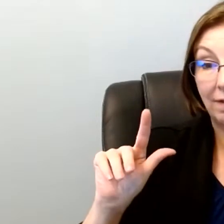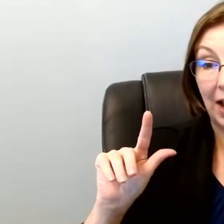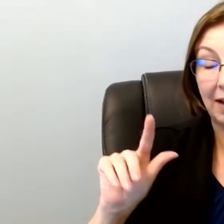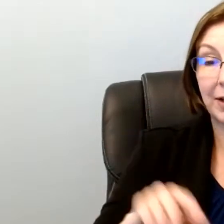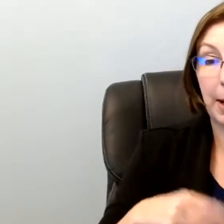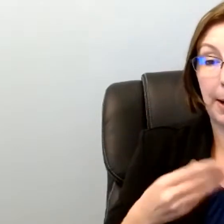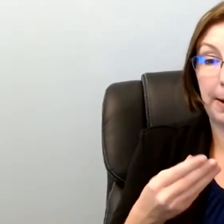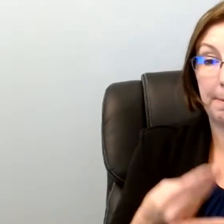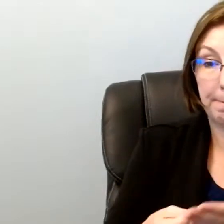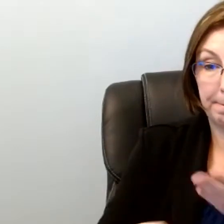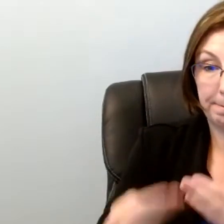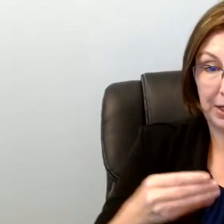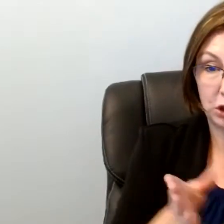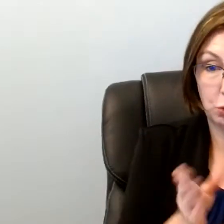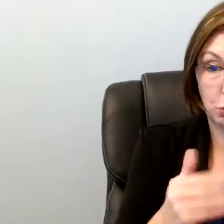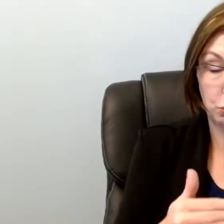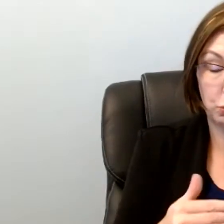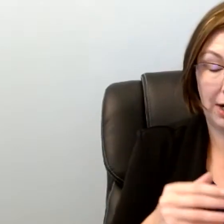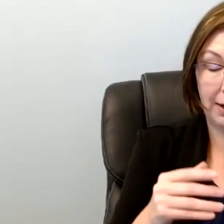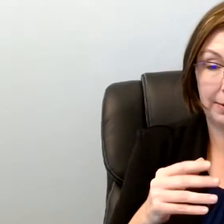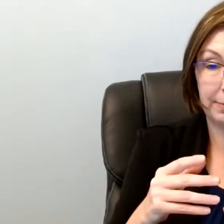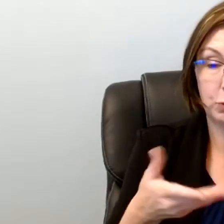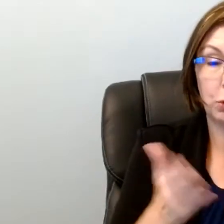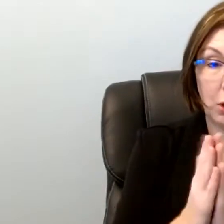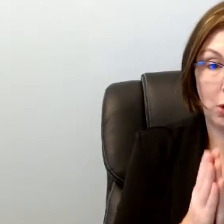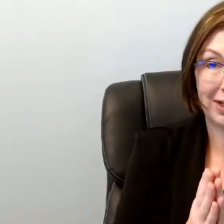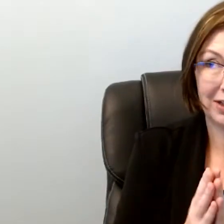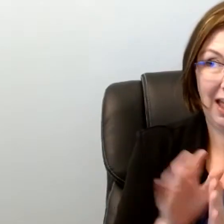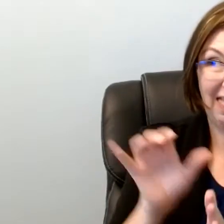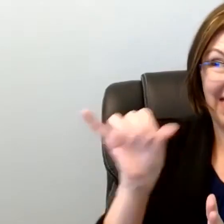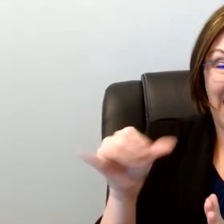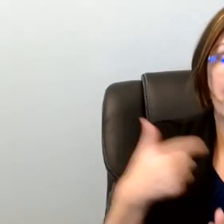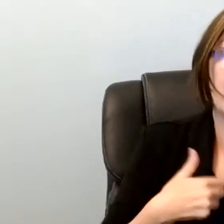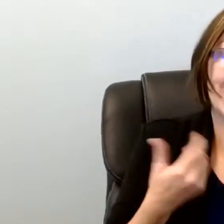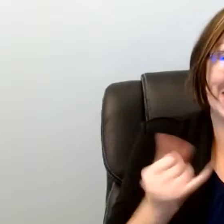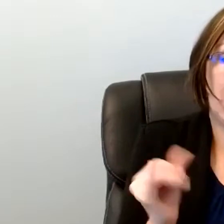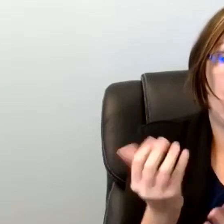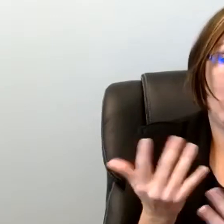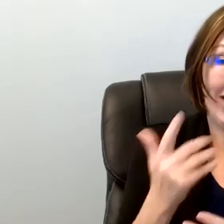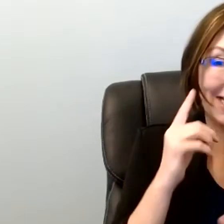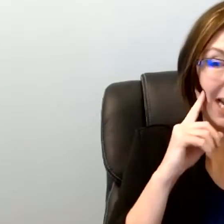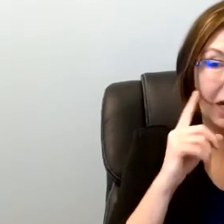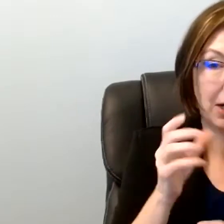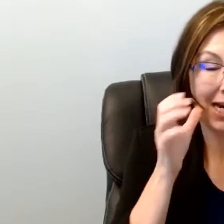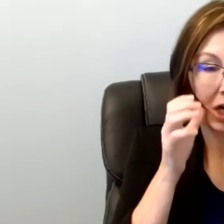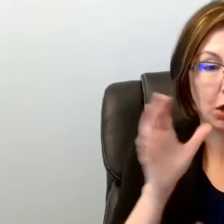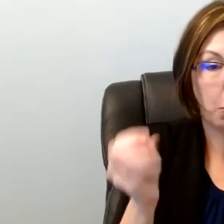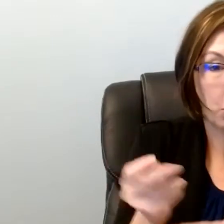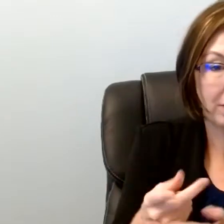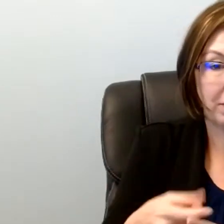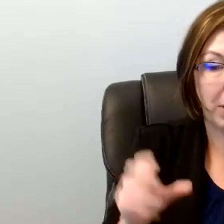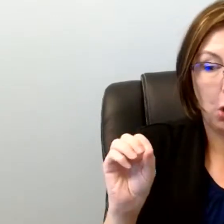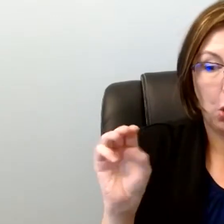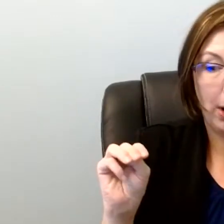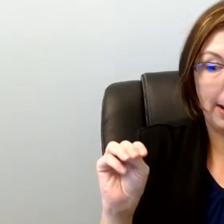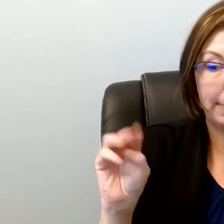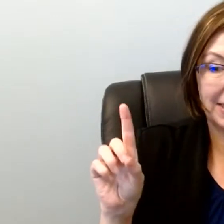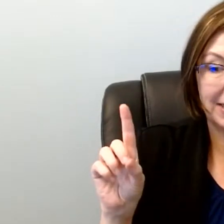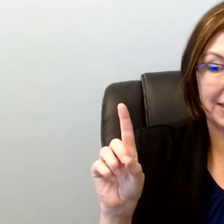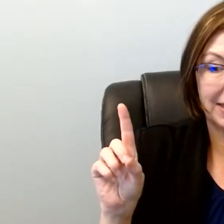request. And from that, we are still waiting to hear back from OMB. Nothing additional to report.